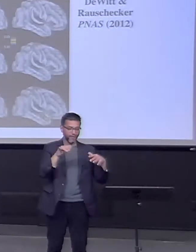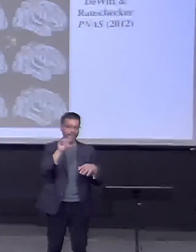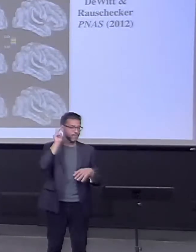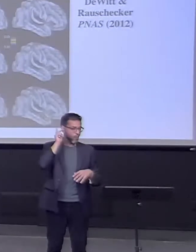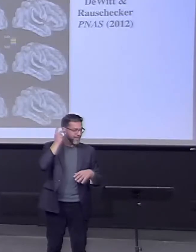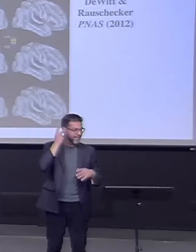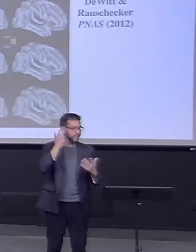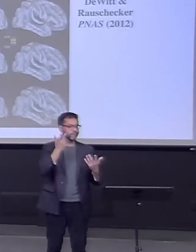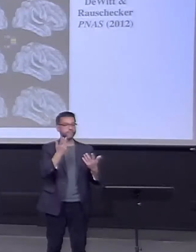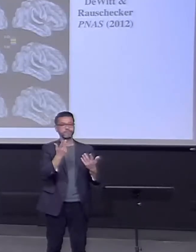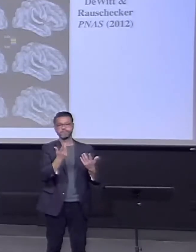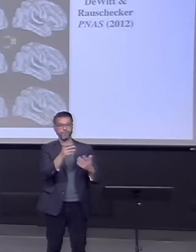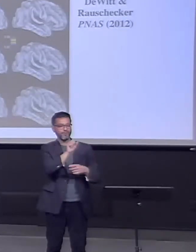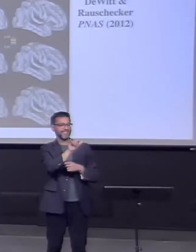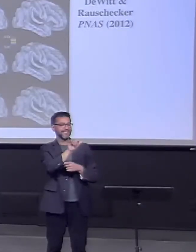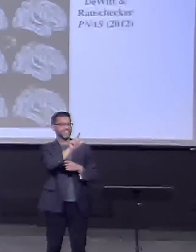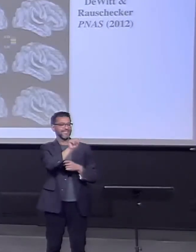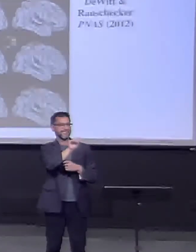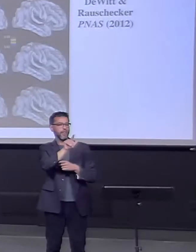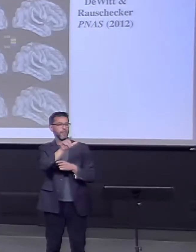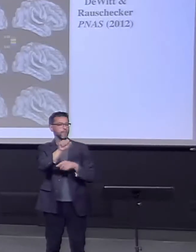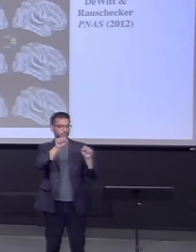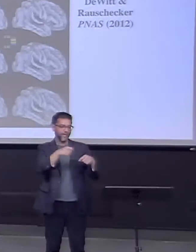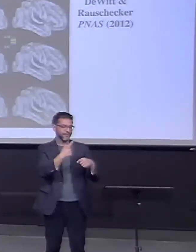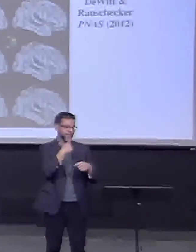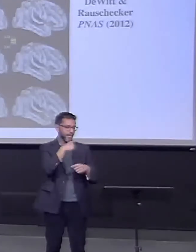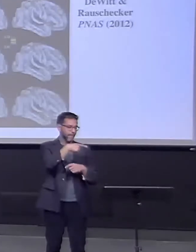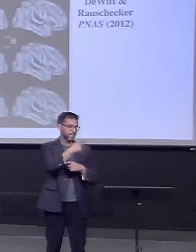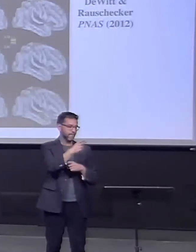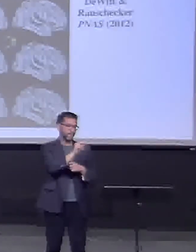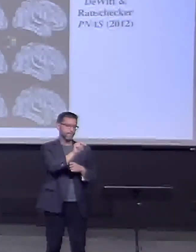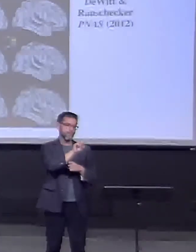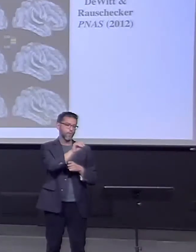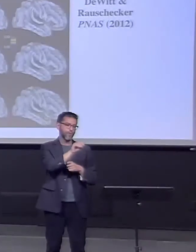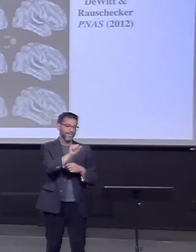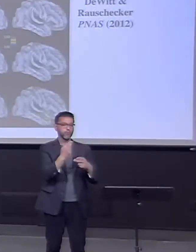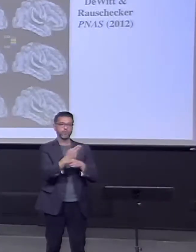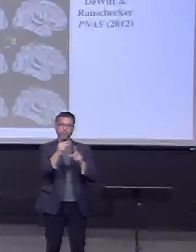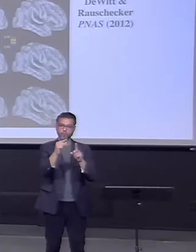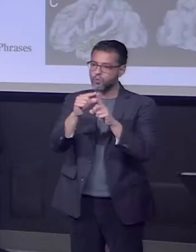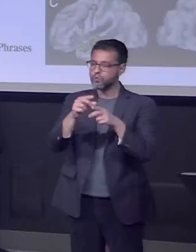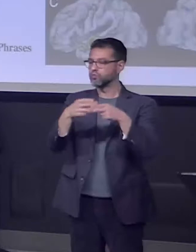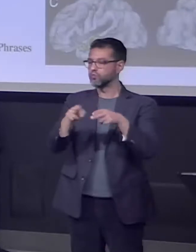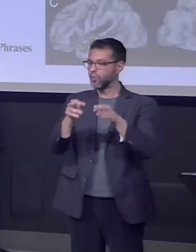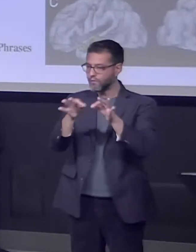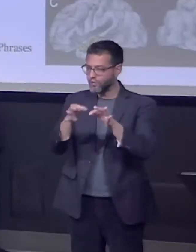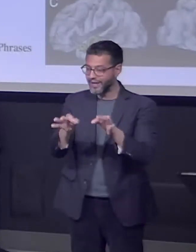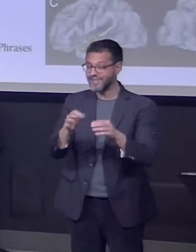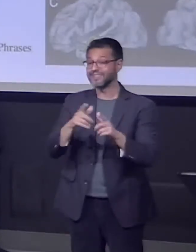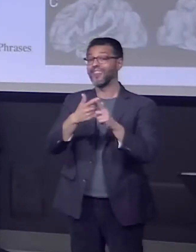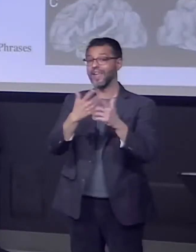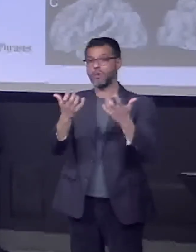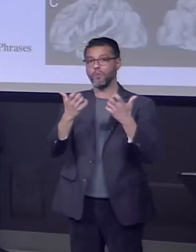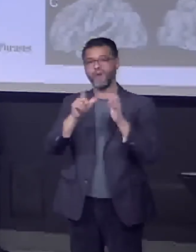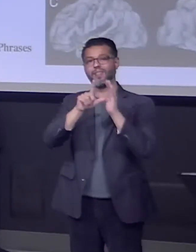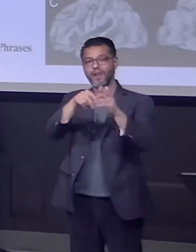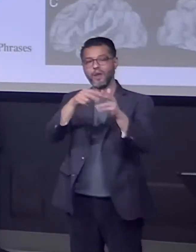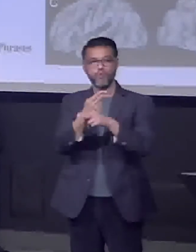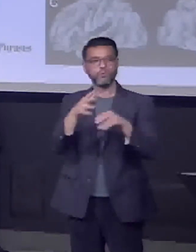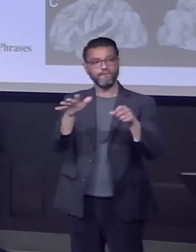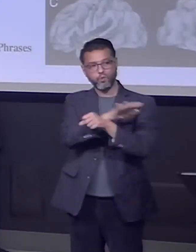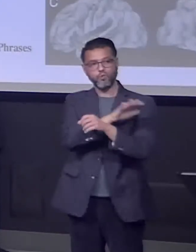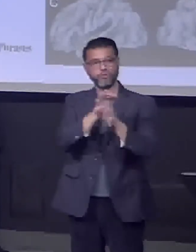syllables, you could say, phonemes, let's say phonemes, words, and then short phrases, and he also wanted to get into sentences ultimately. And